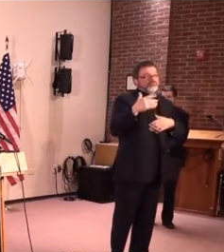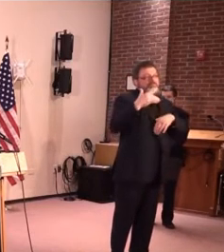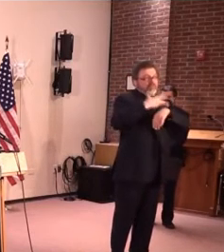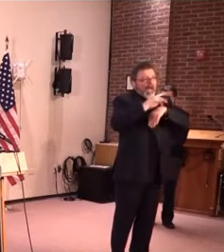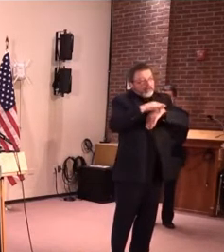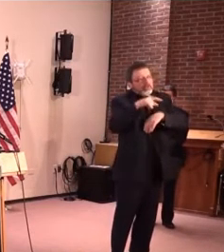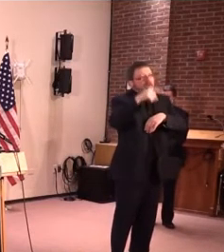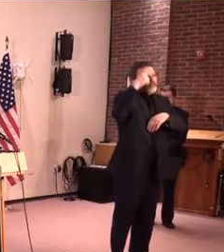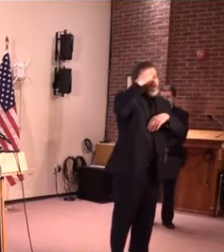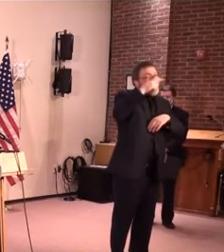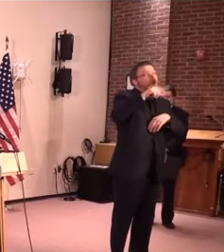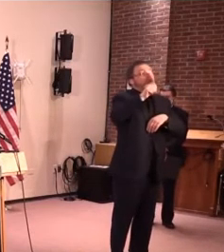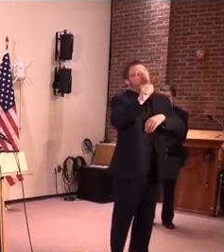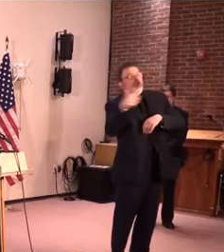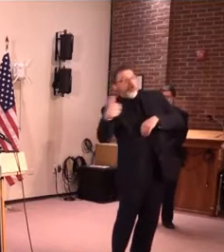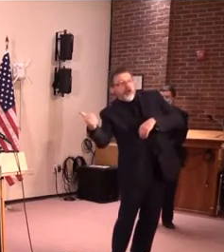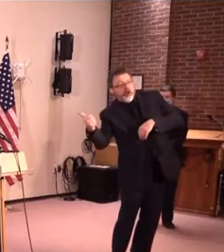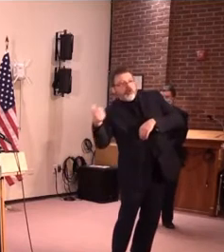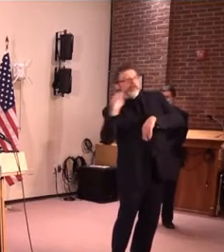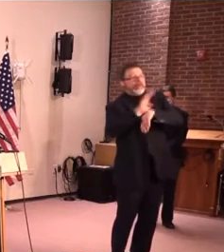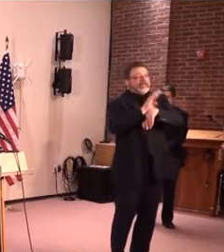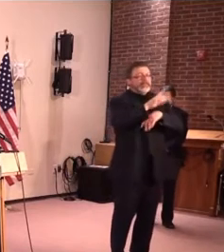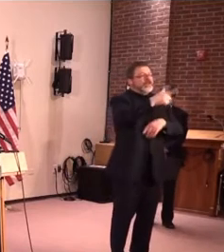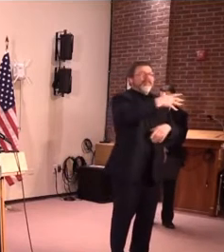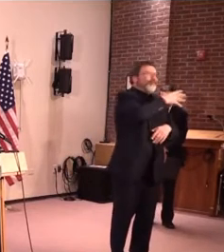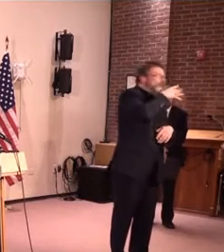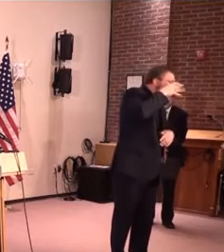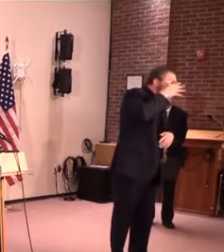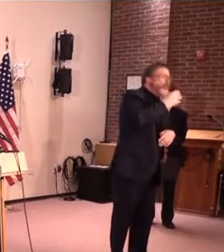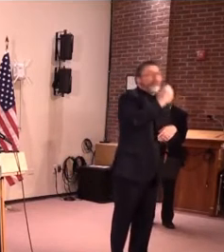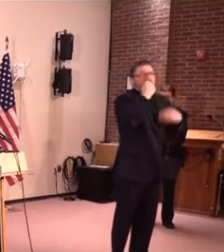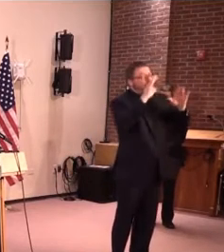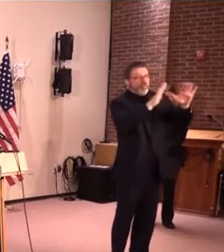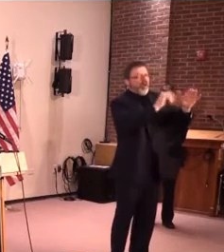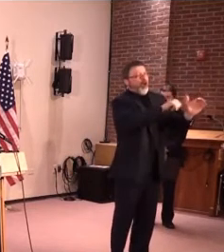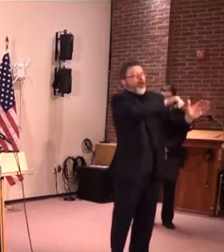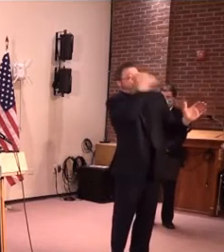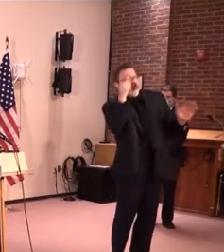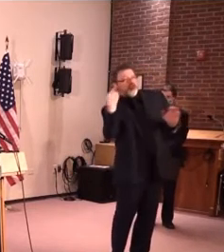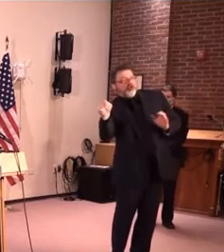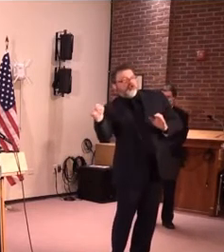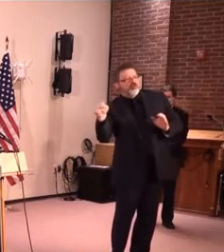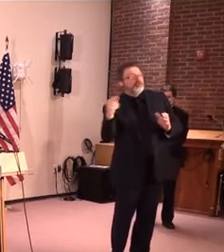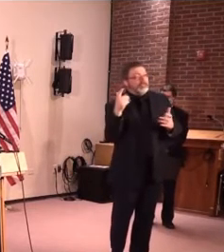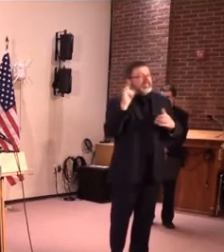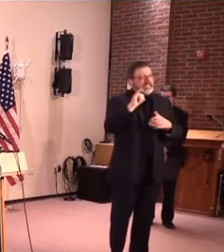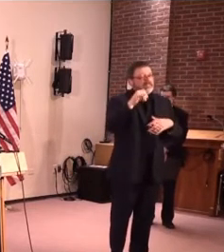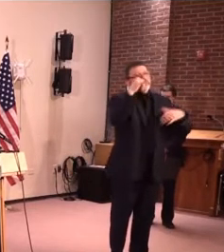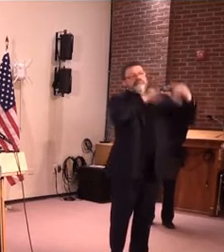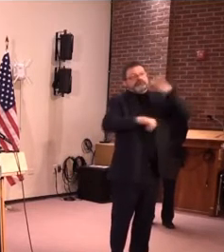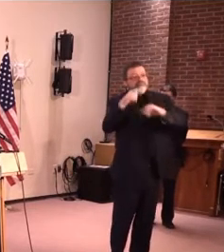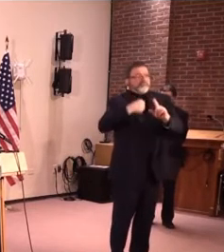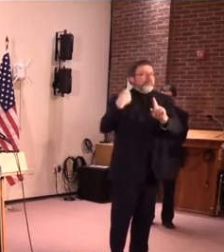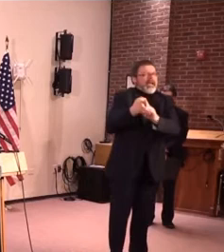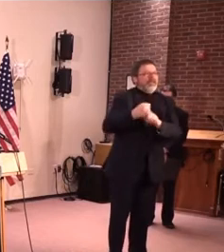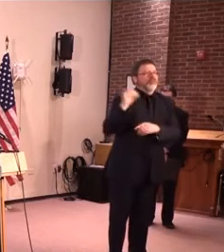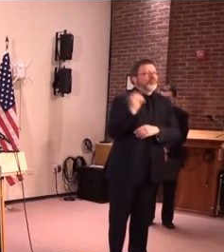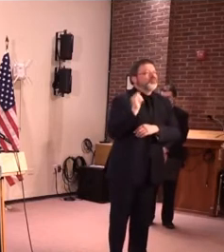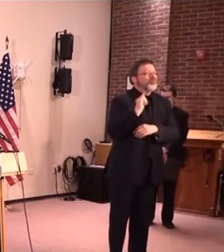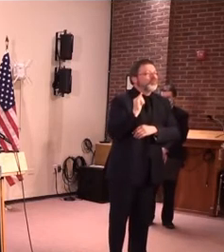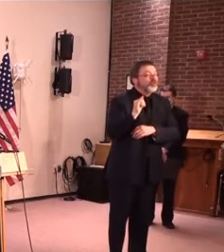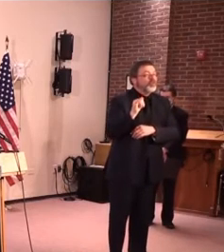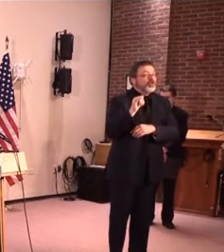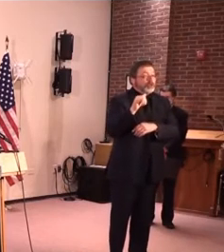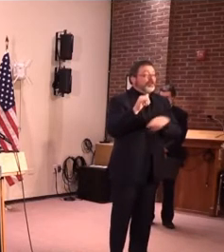Those grants and loans will be dispersed by the Vermont Economic Development Authority. We have $20 million